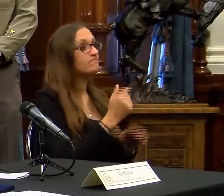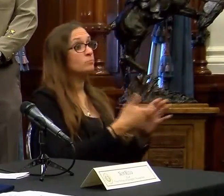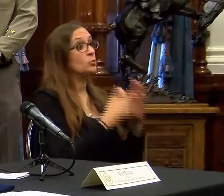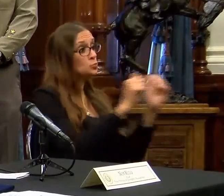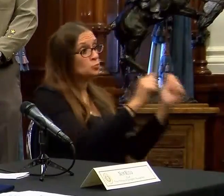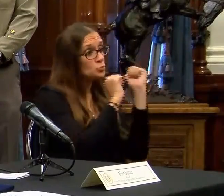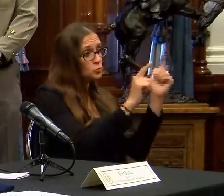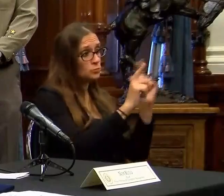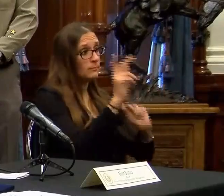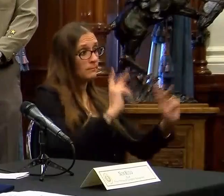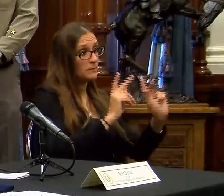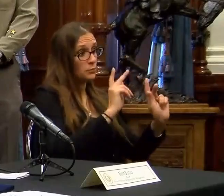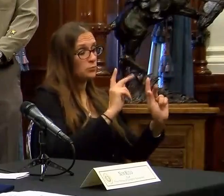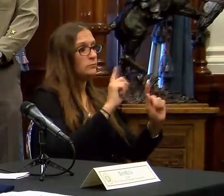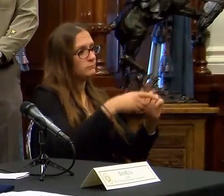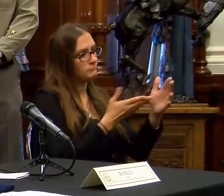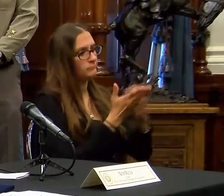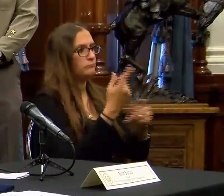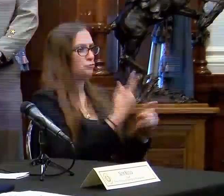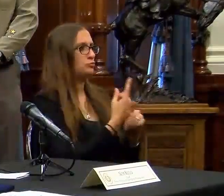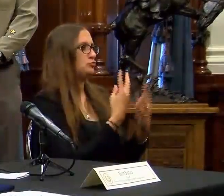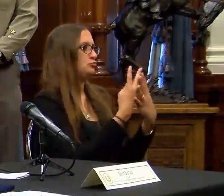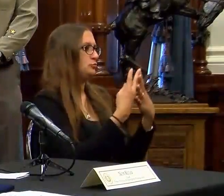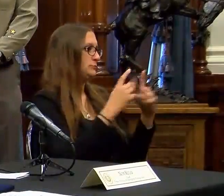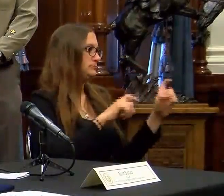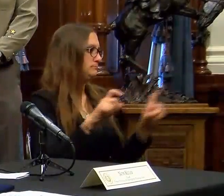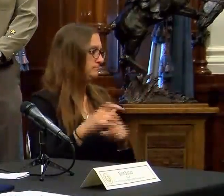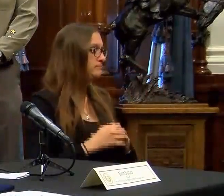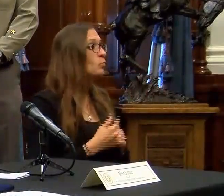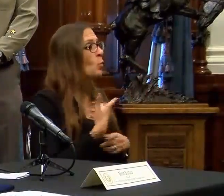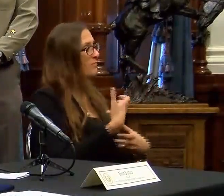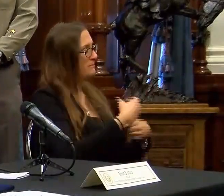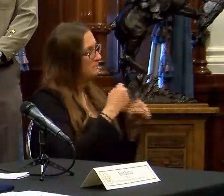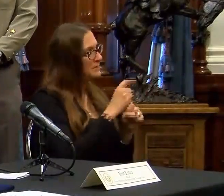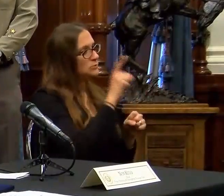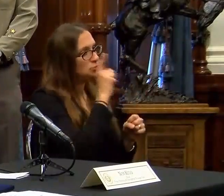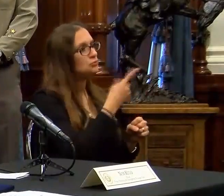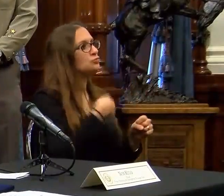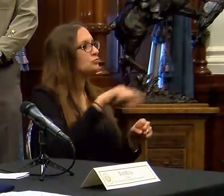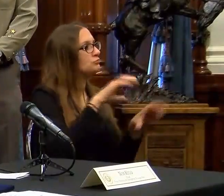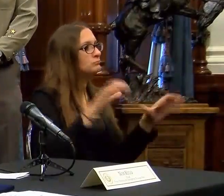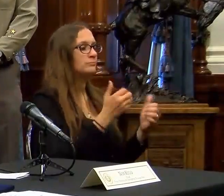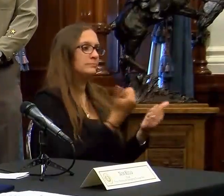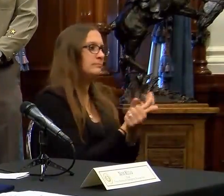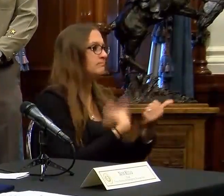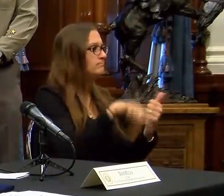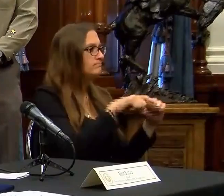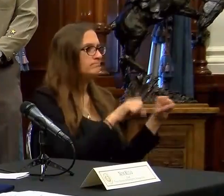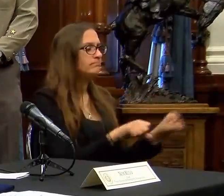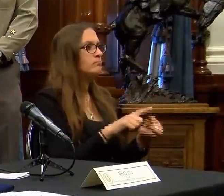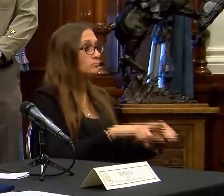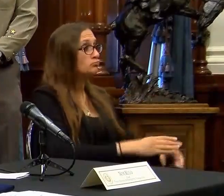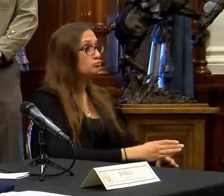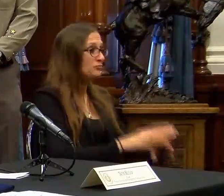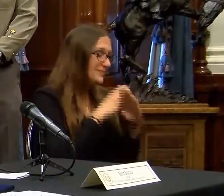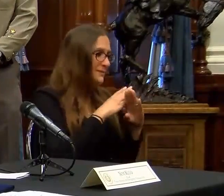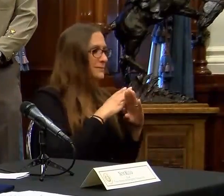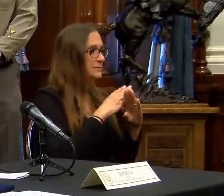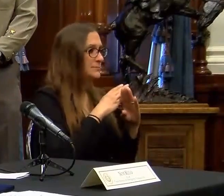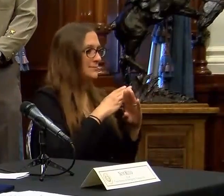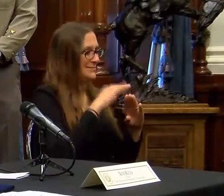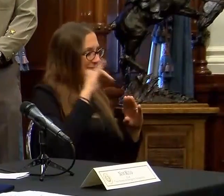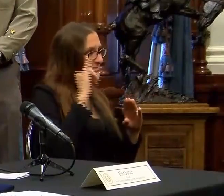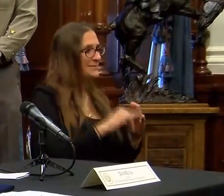all individuals to go through the proper screening. We want to make sure that we do all we can to prevent